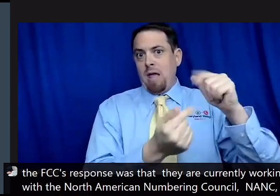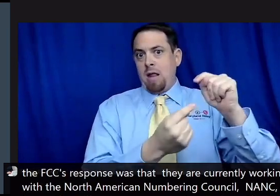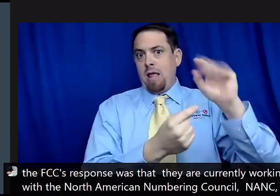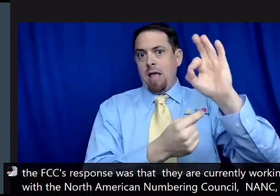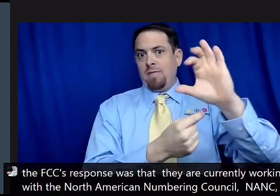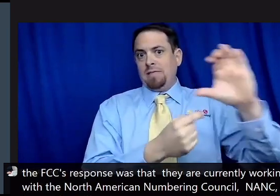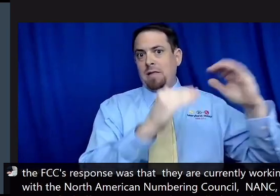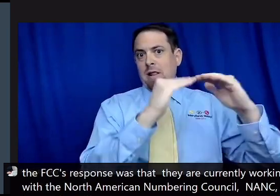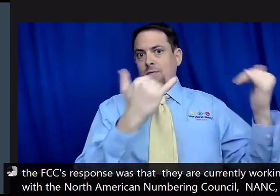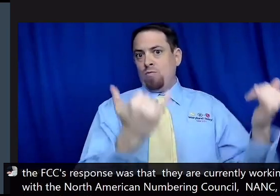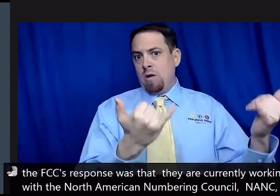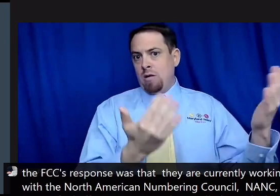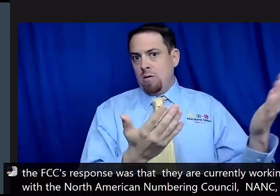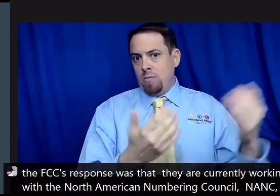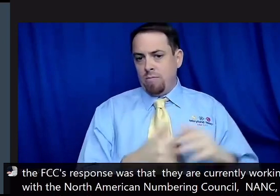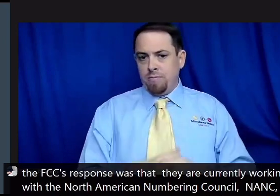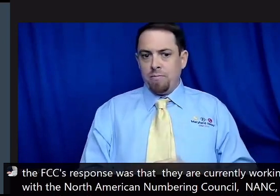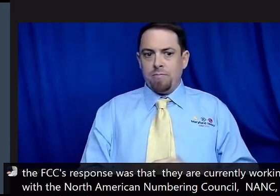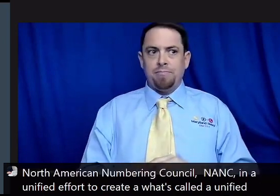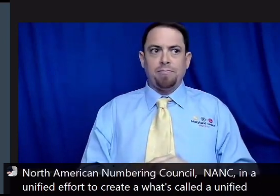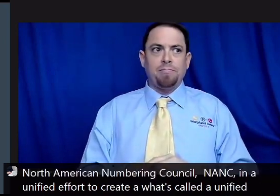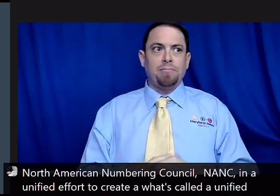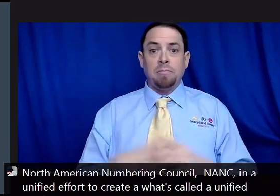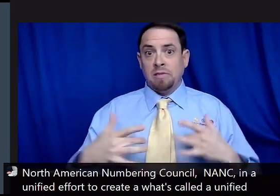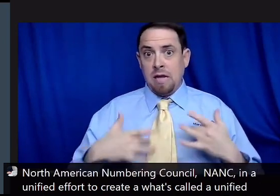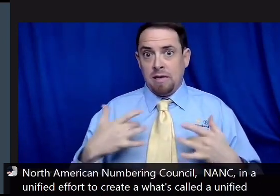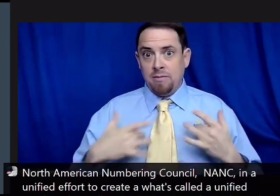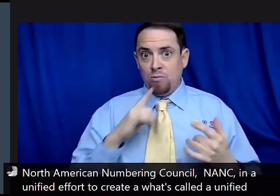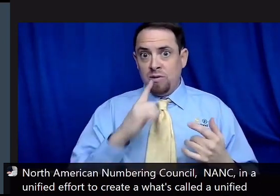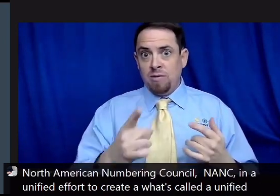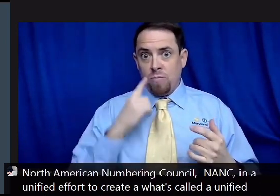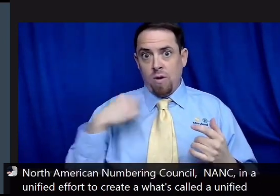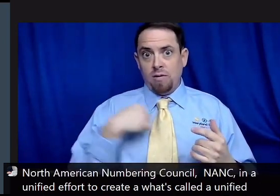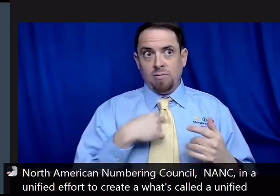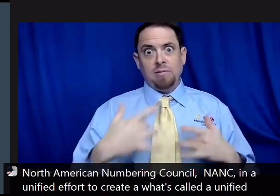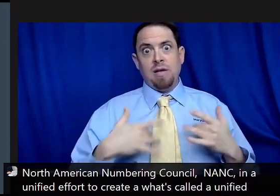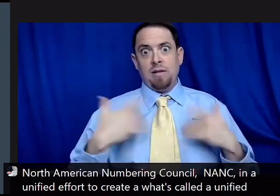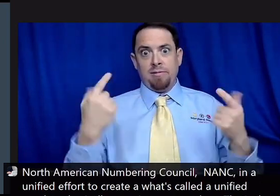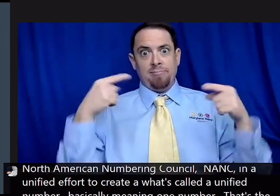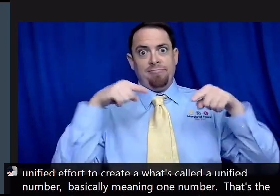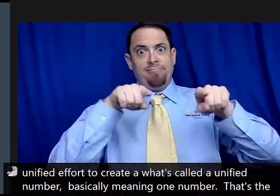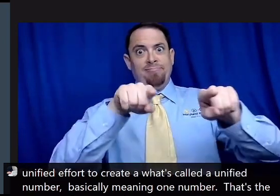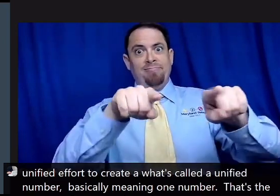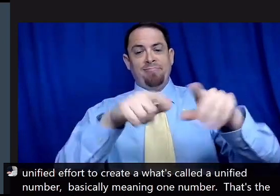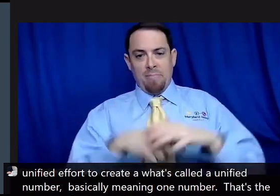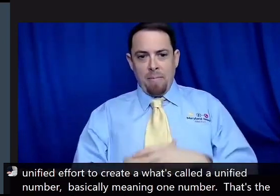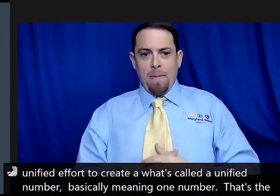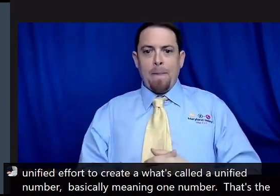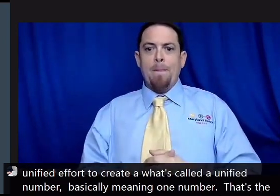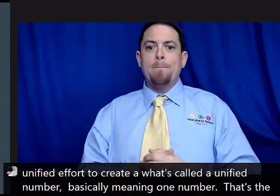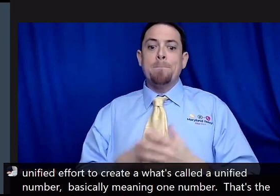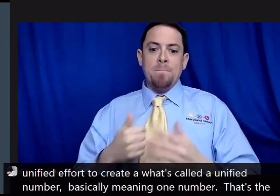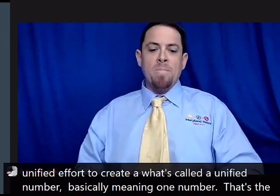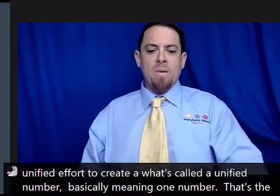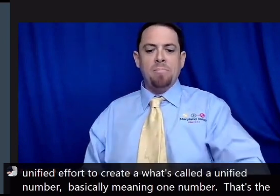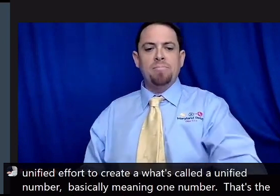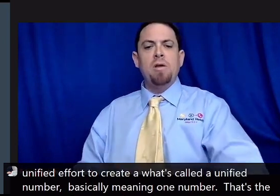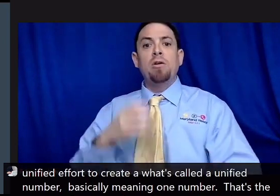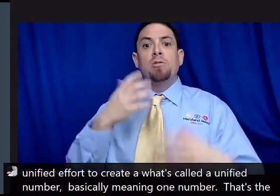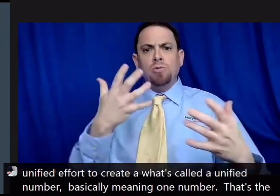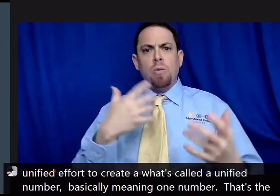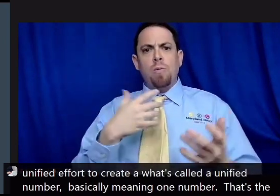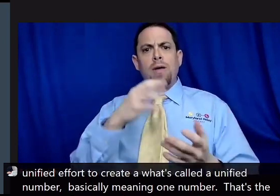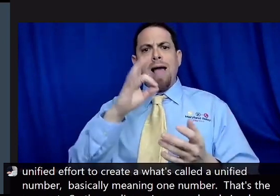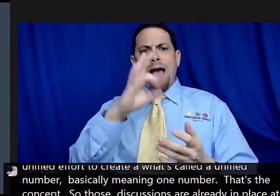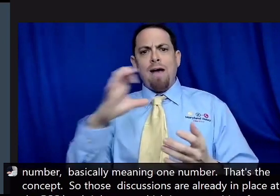concept. So those discussions are already in place at the FCC level right now, which is very exciting for us. And it seems that our